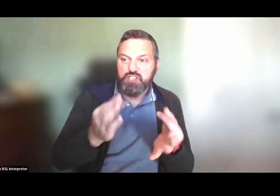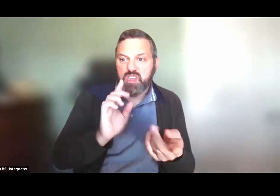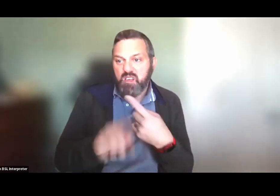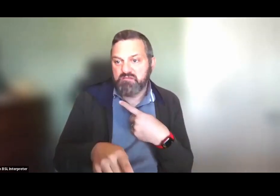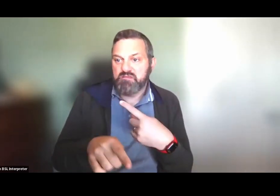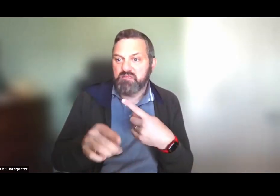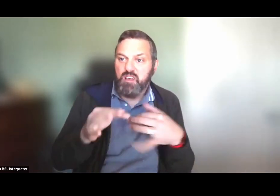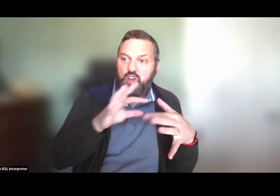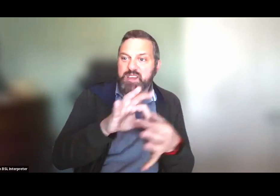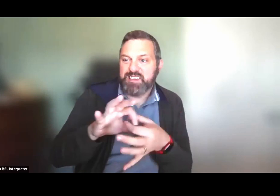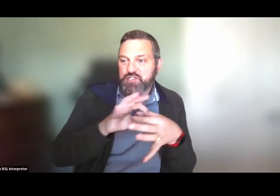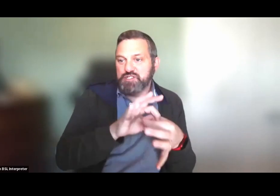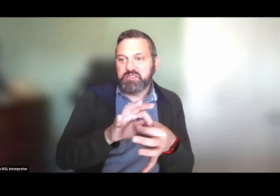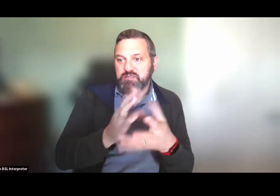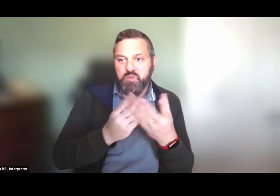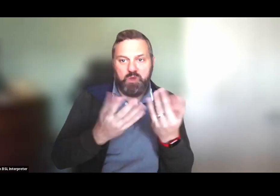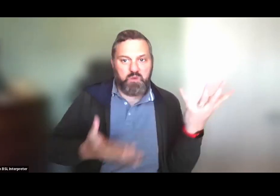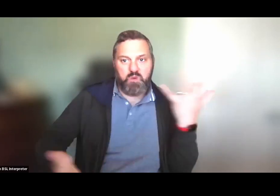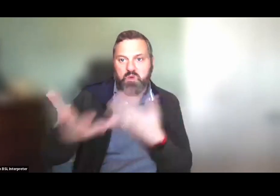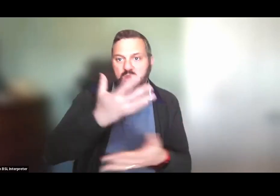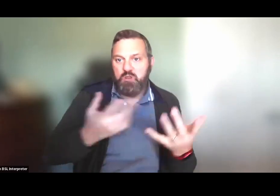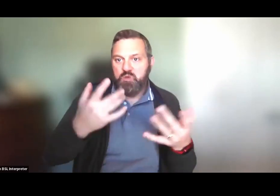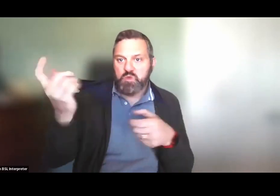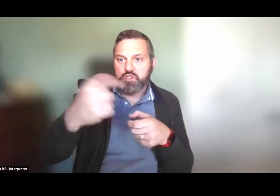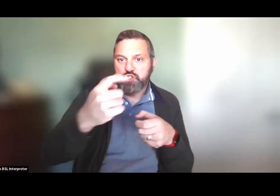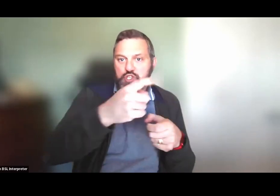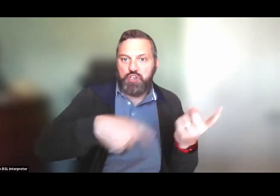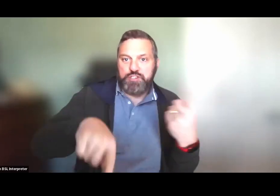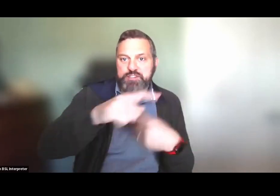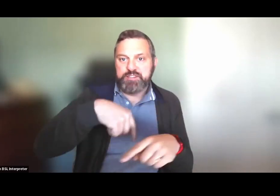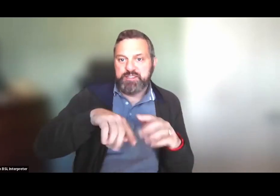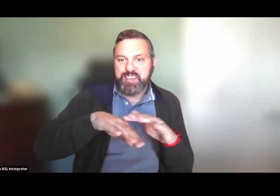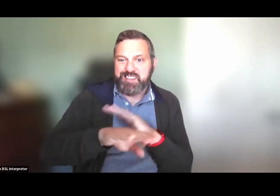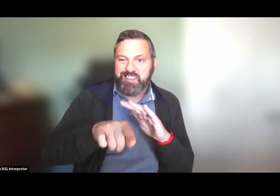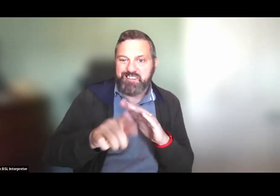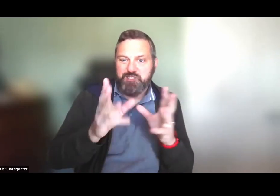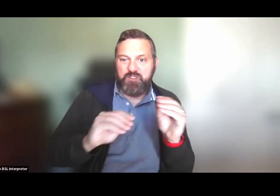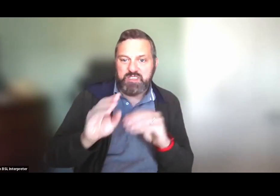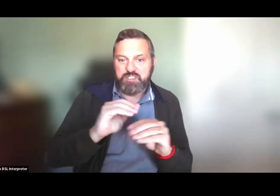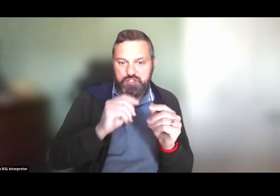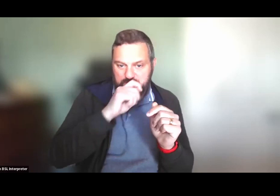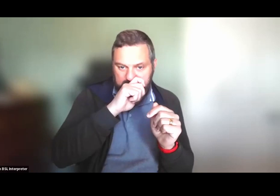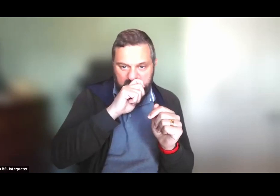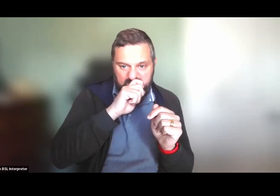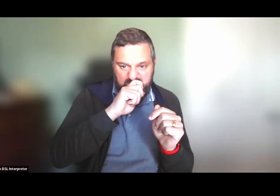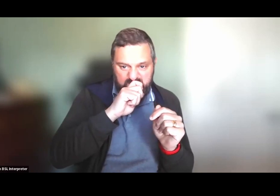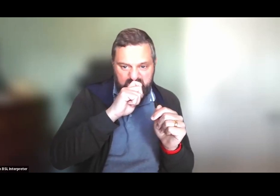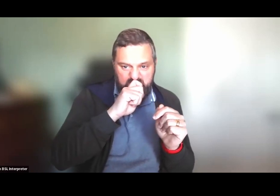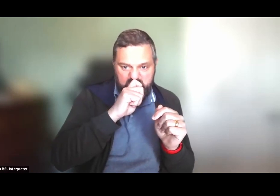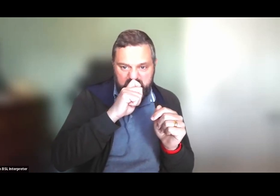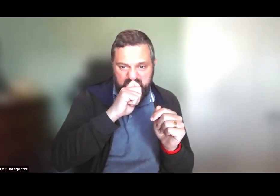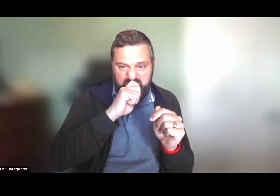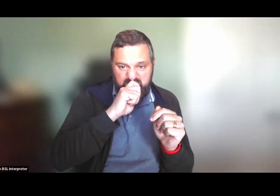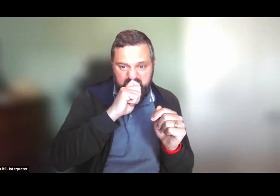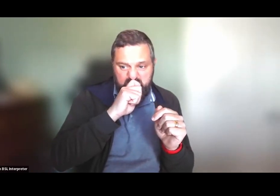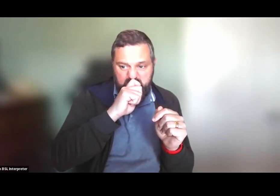discussion and connection here with all of you who are joining in this conversation. So I'm mainly just